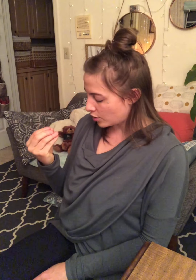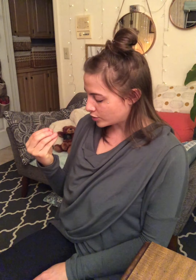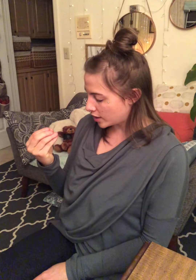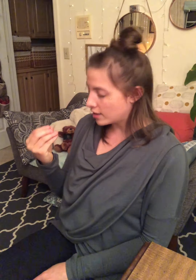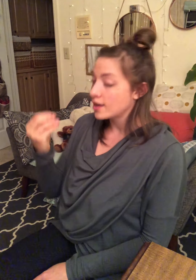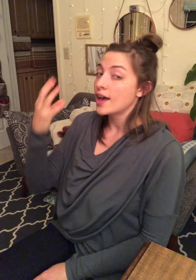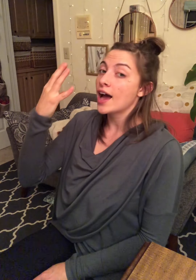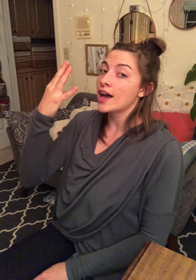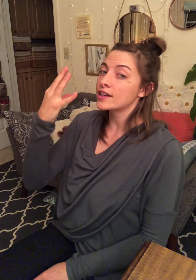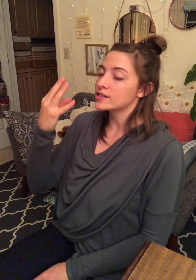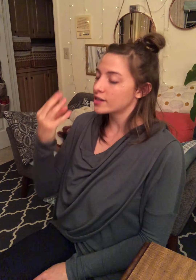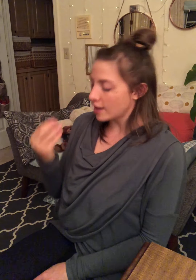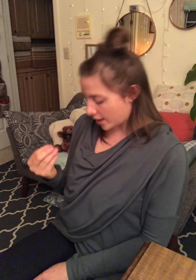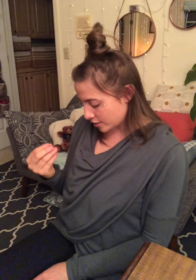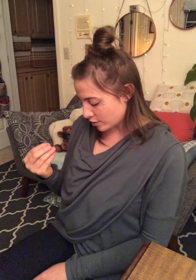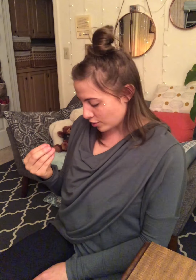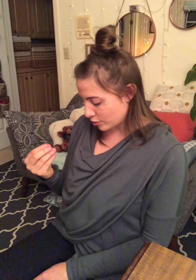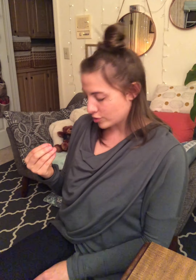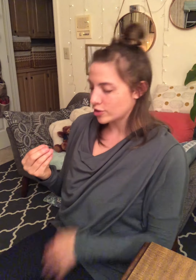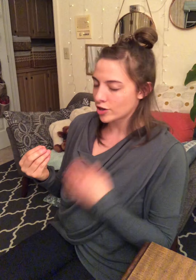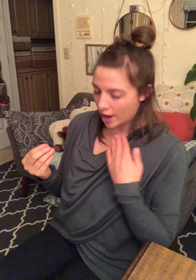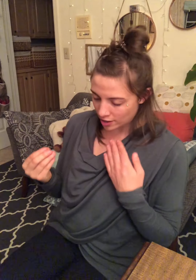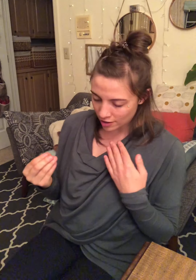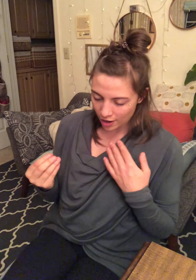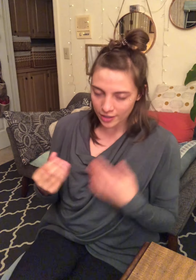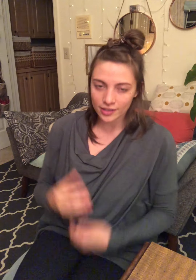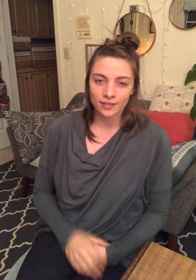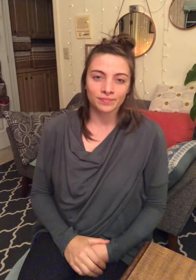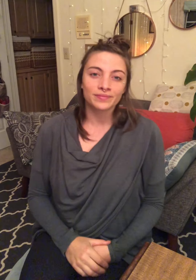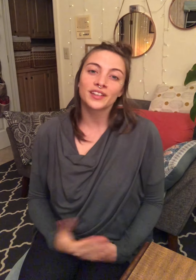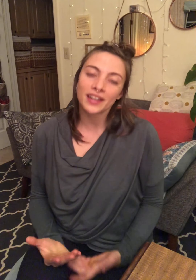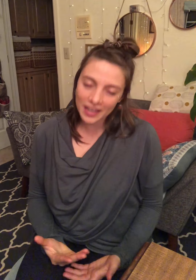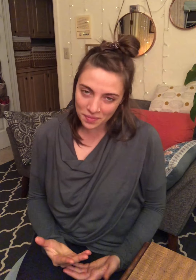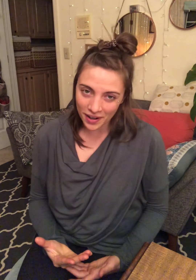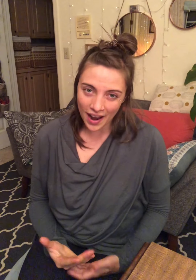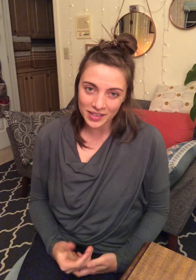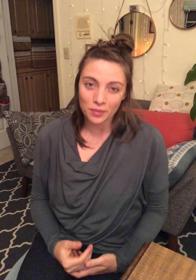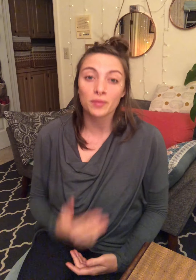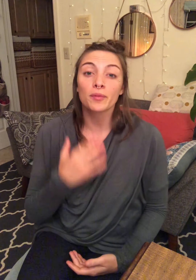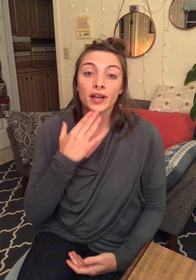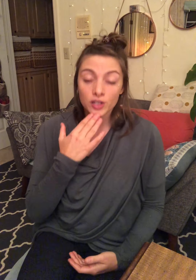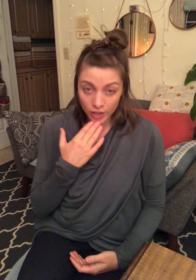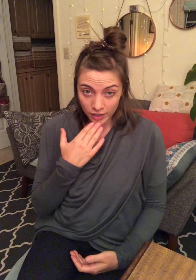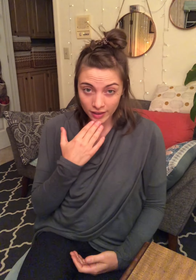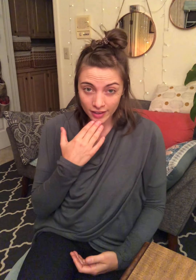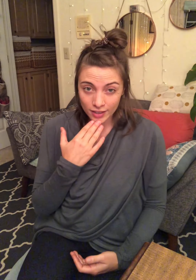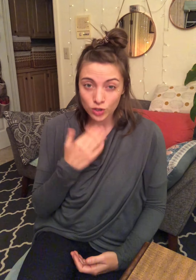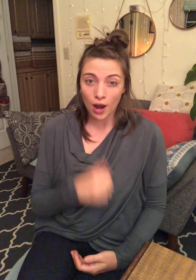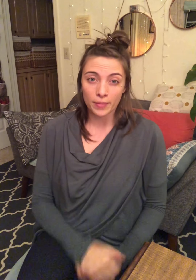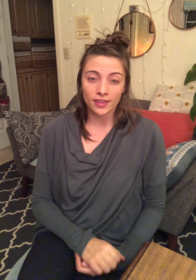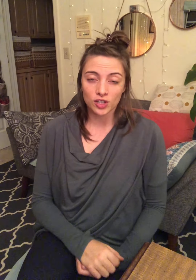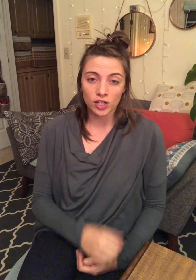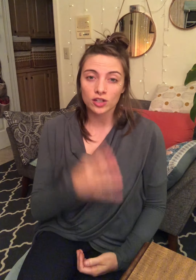it. As your eyes close and your head nods. You can keep your eyes open, but make sure you're at least dropping the chin to show